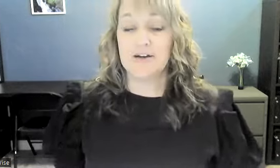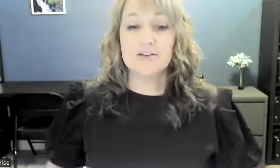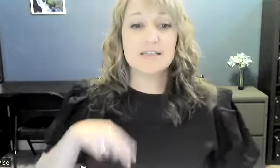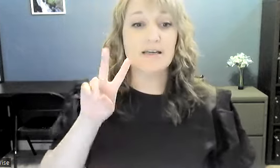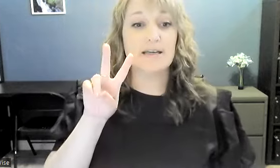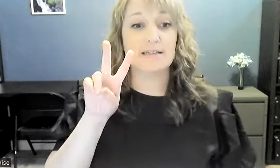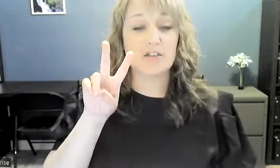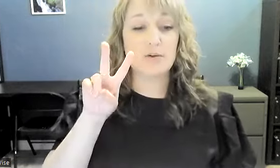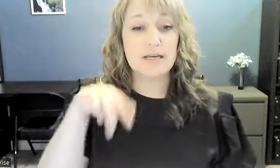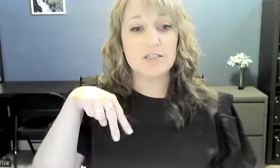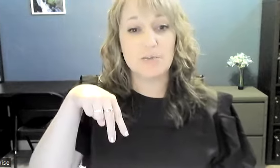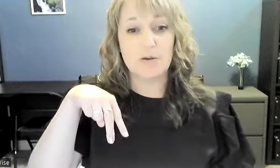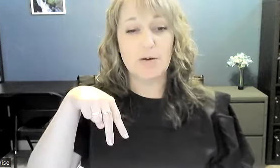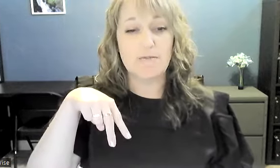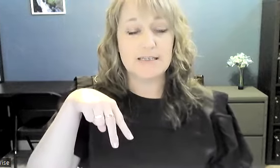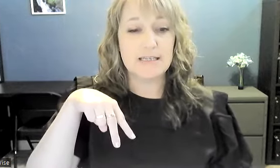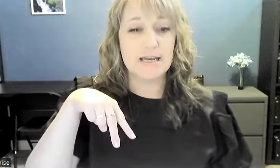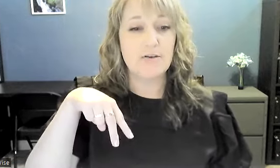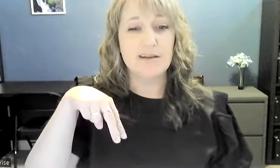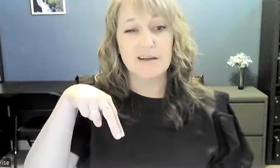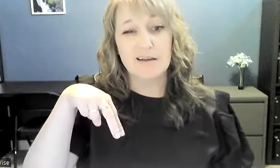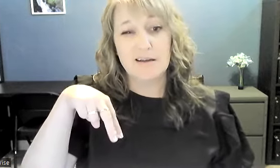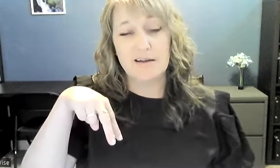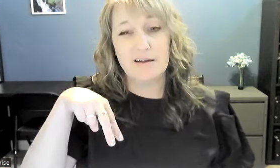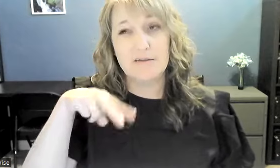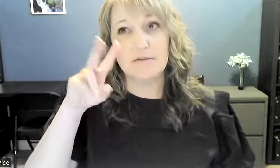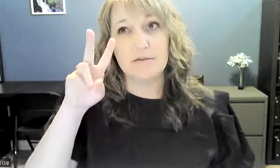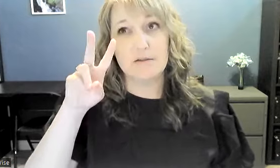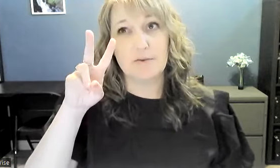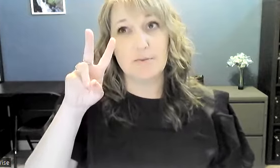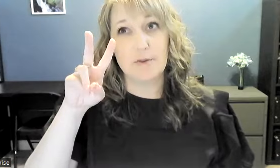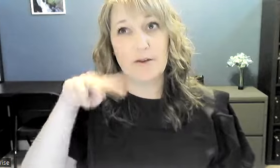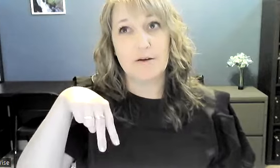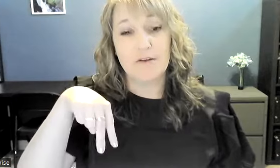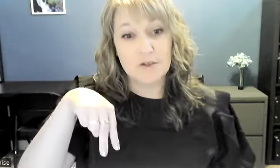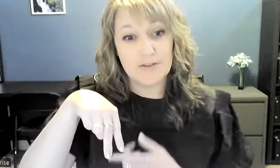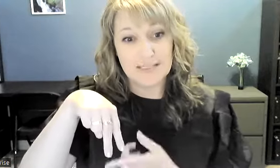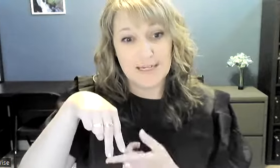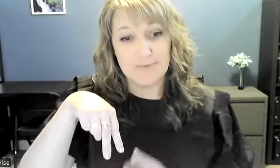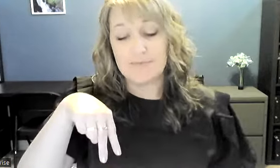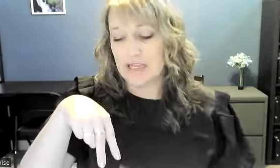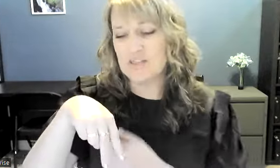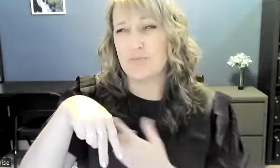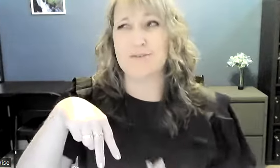Stairs is a 2 hand shape with your palm facing down. No, with your fingers facing down. I guess your palm's down